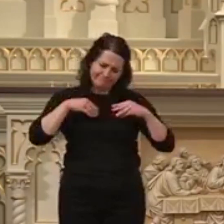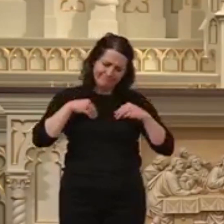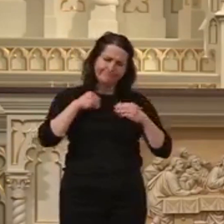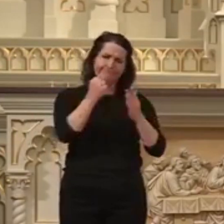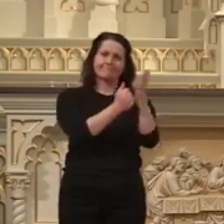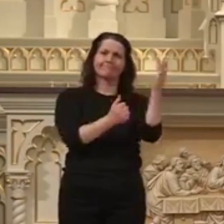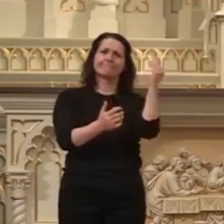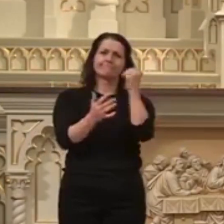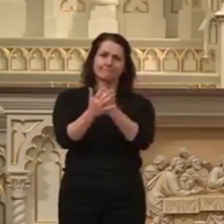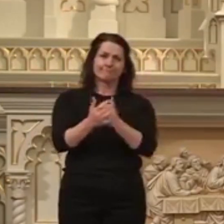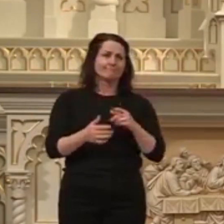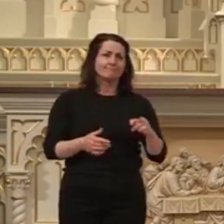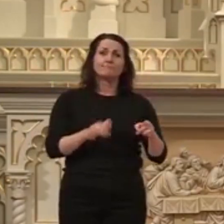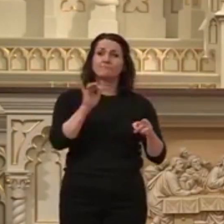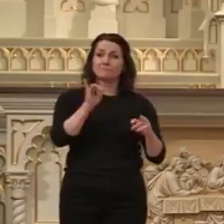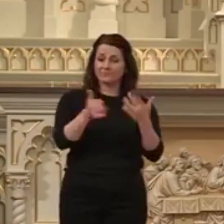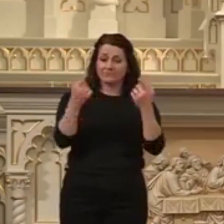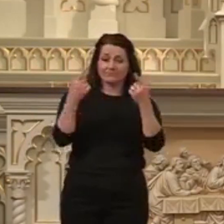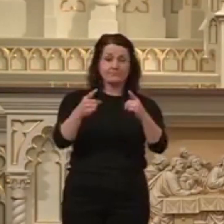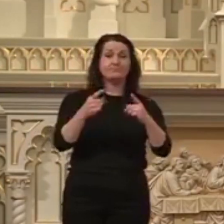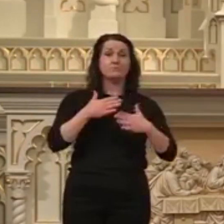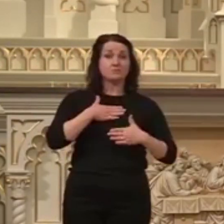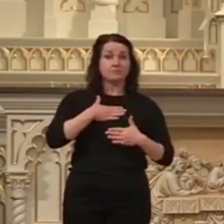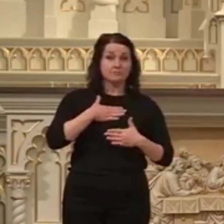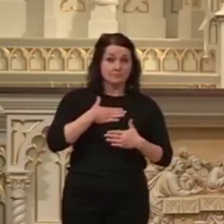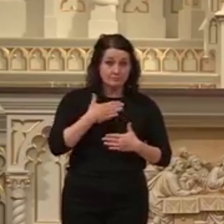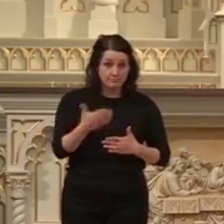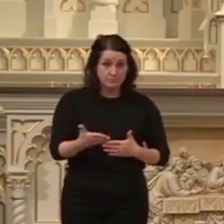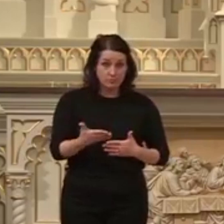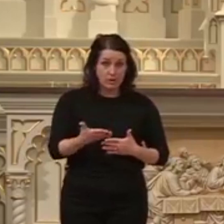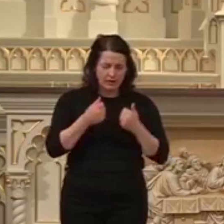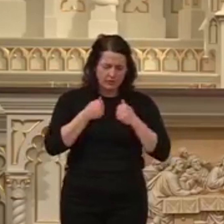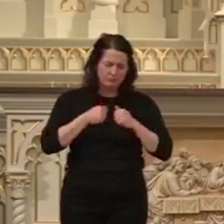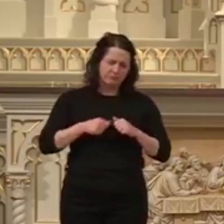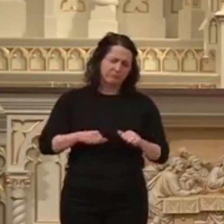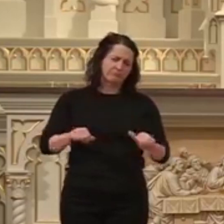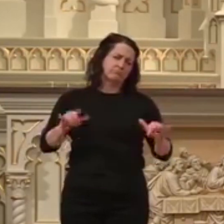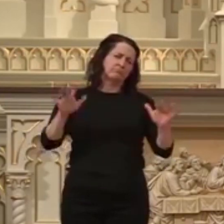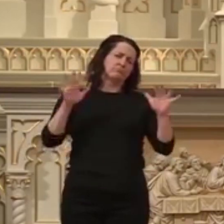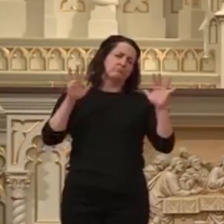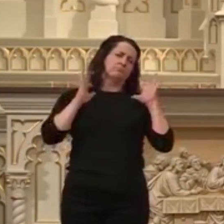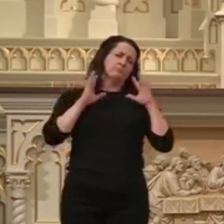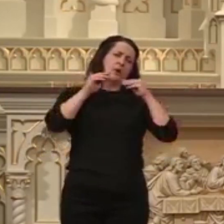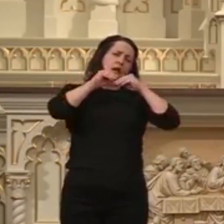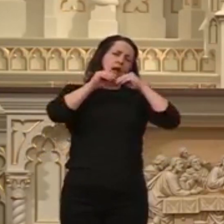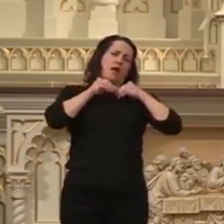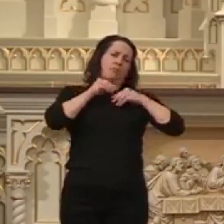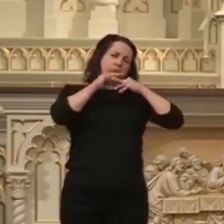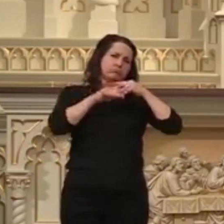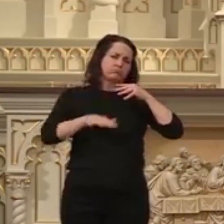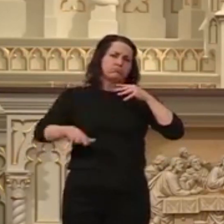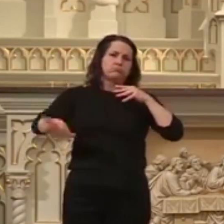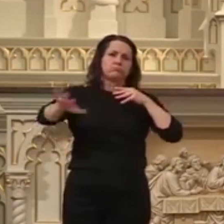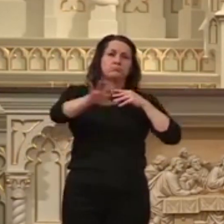He was able to pour himself out in the form of hope for us.